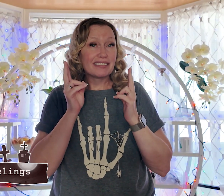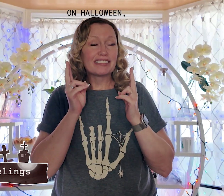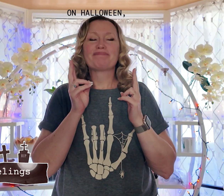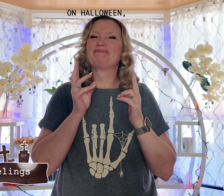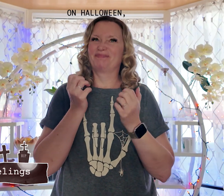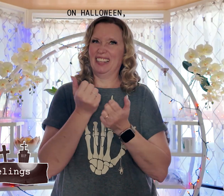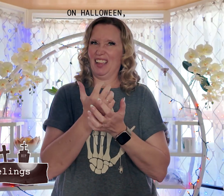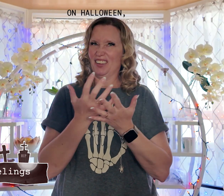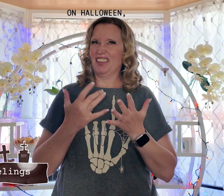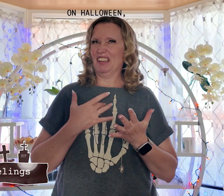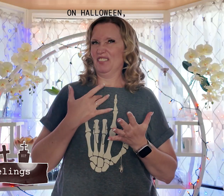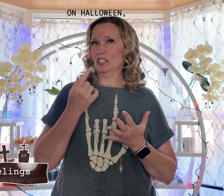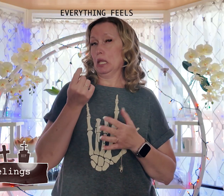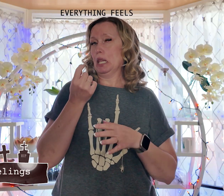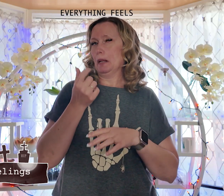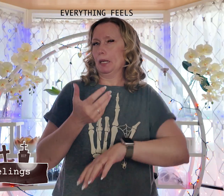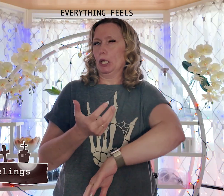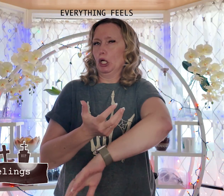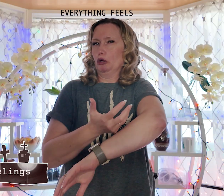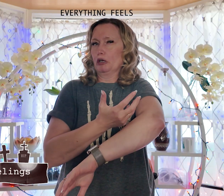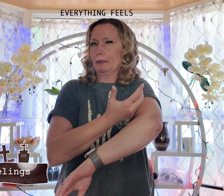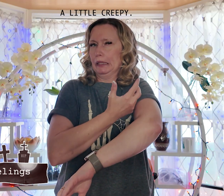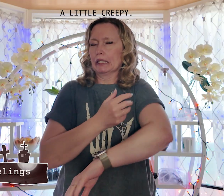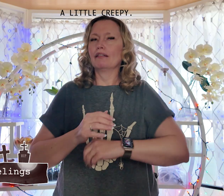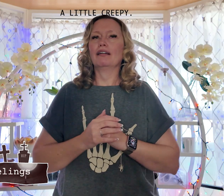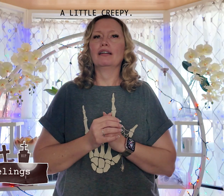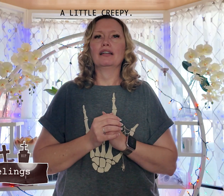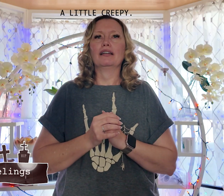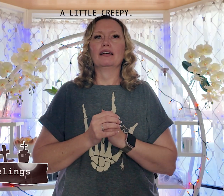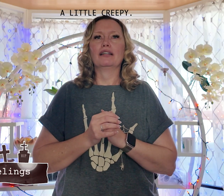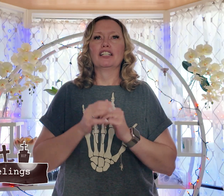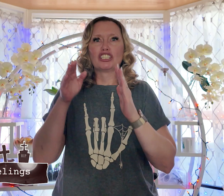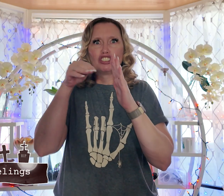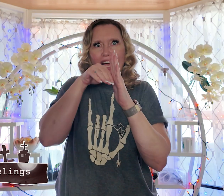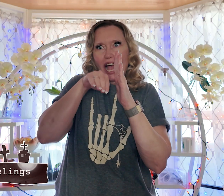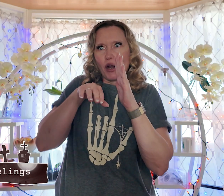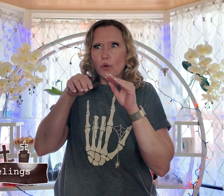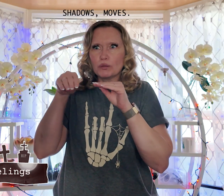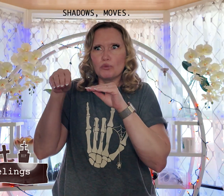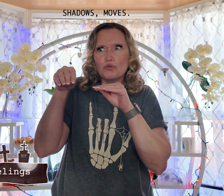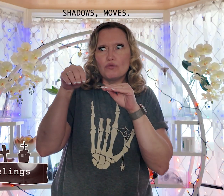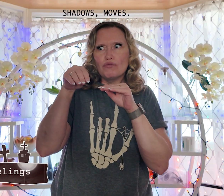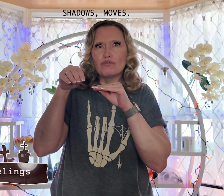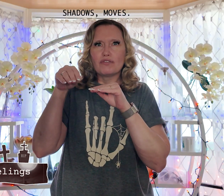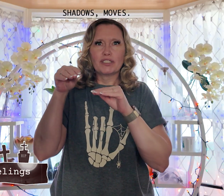On Halloween, everything feels a little creepy. Shadows